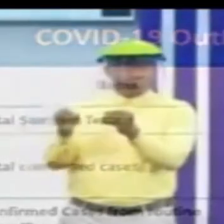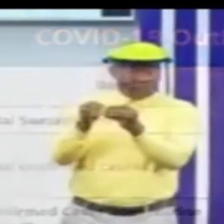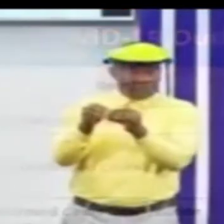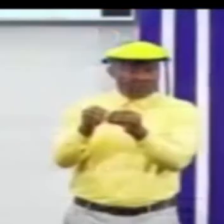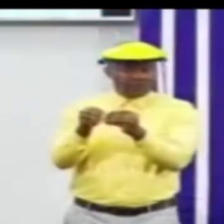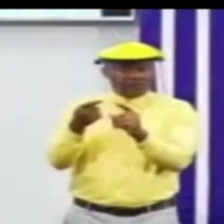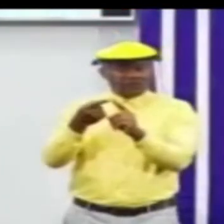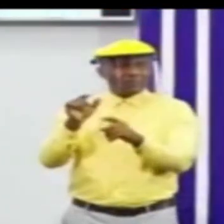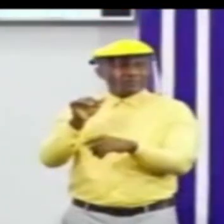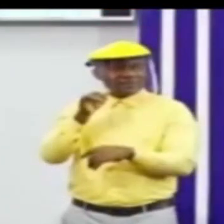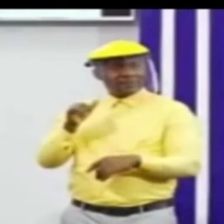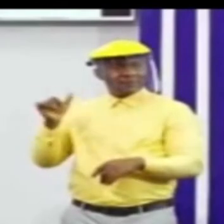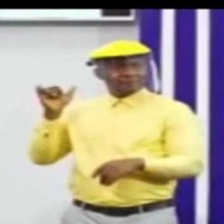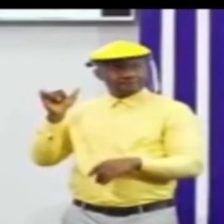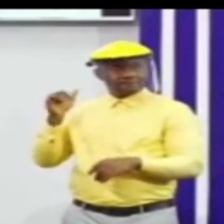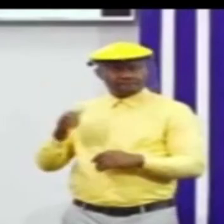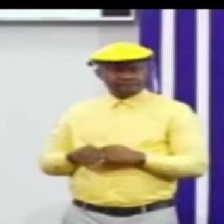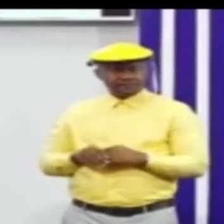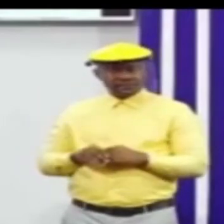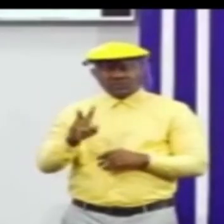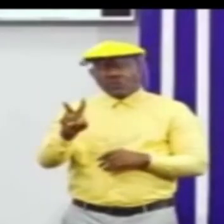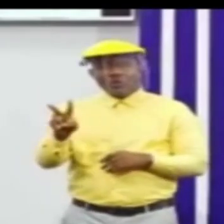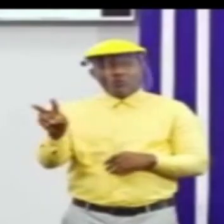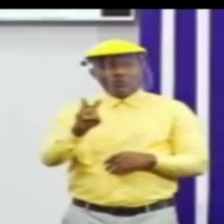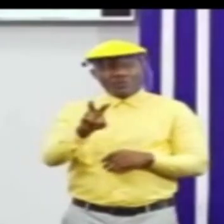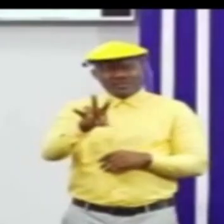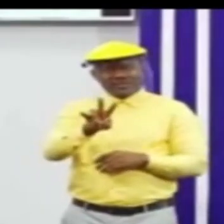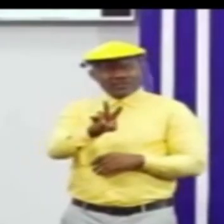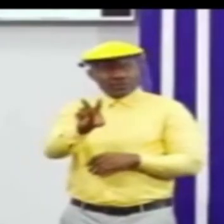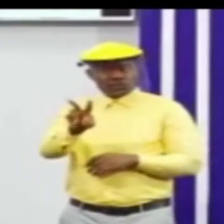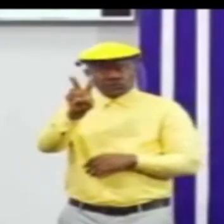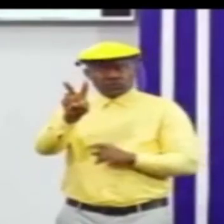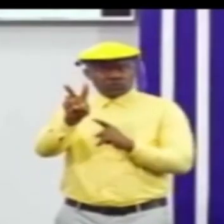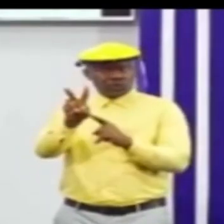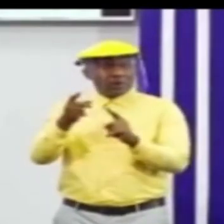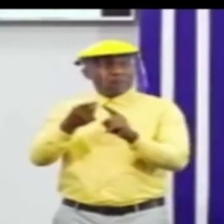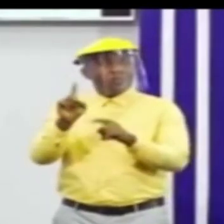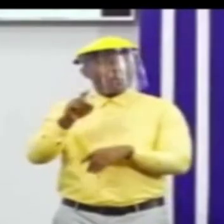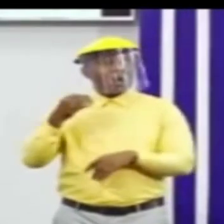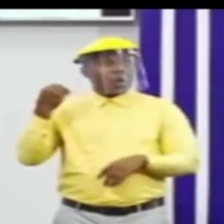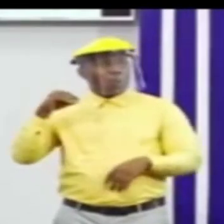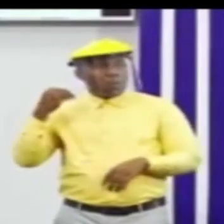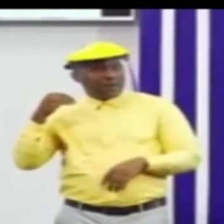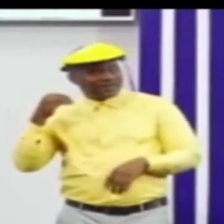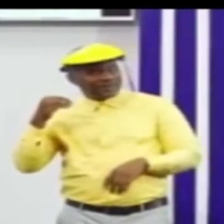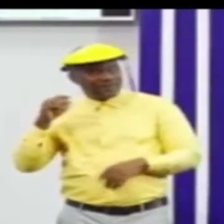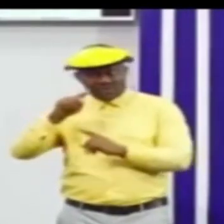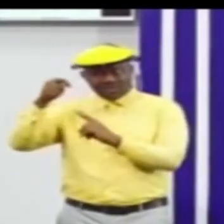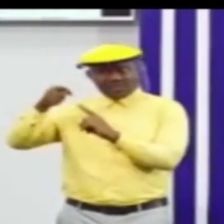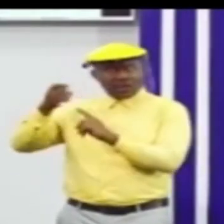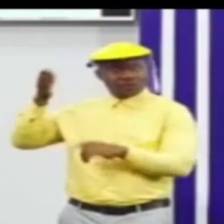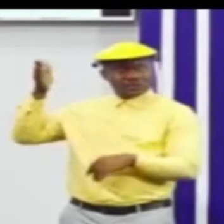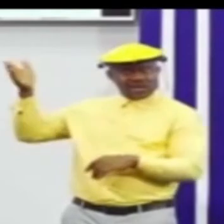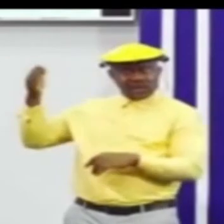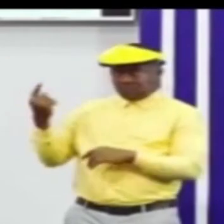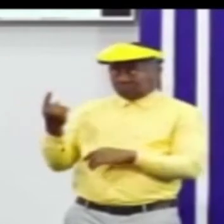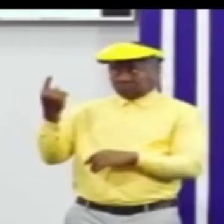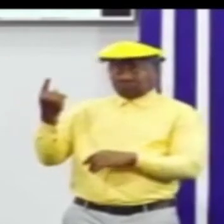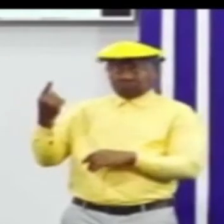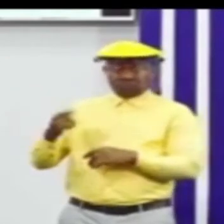yesterday. Out of that, 272 of them has come from Obuasi Township alone.